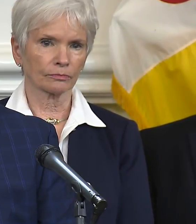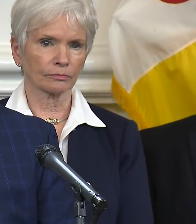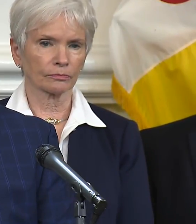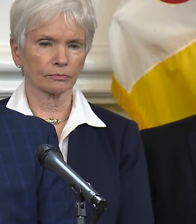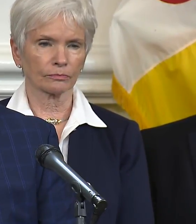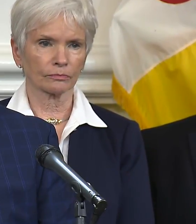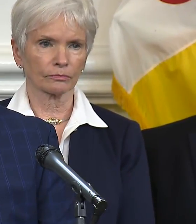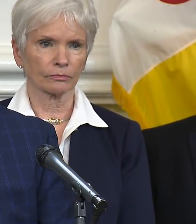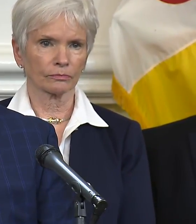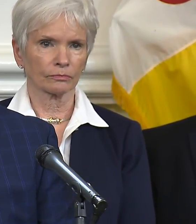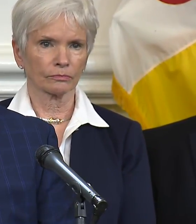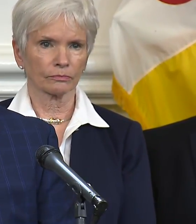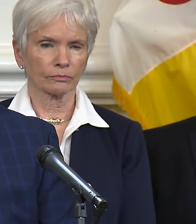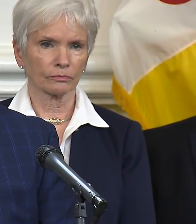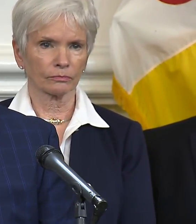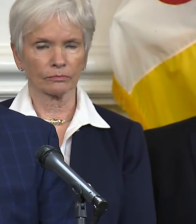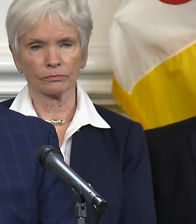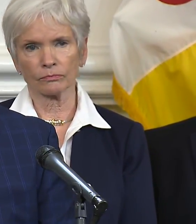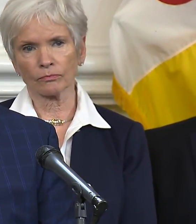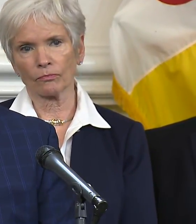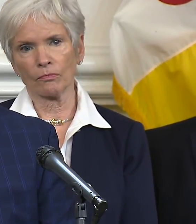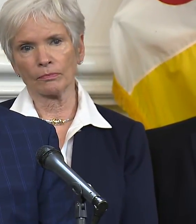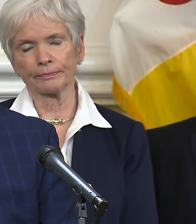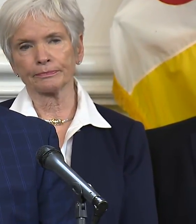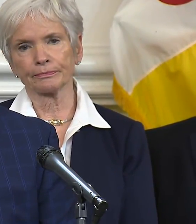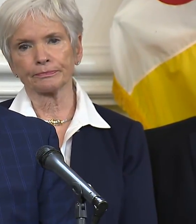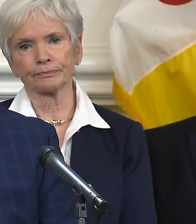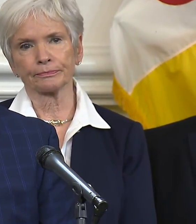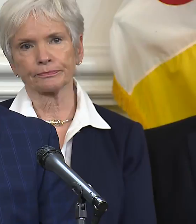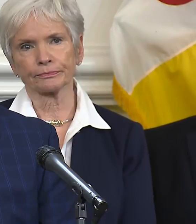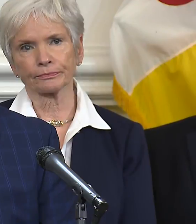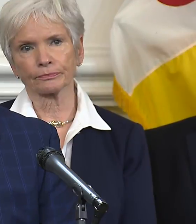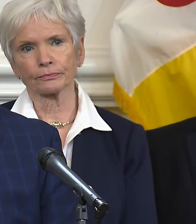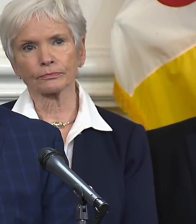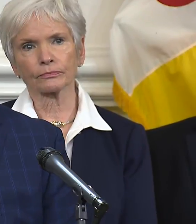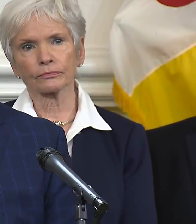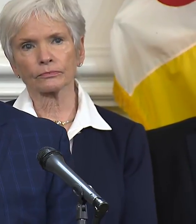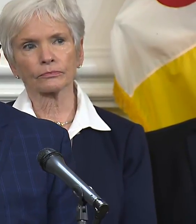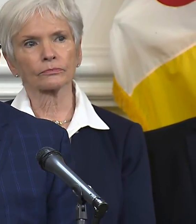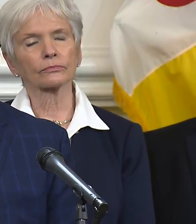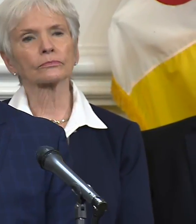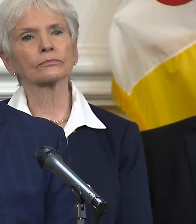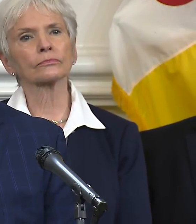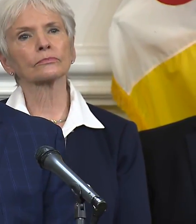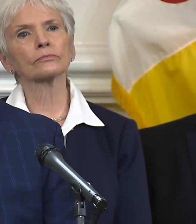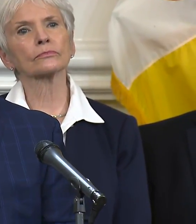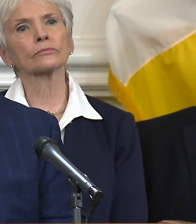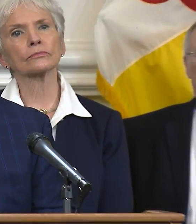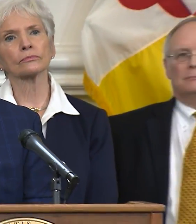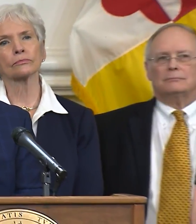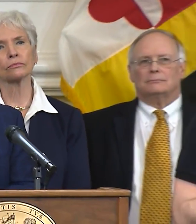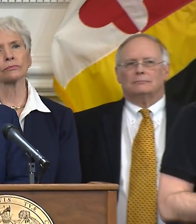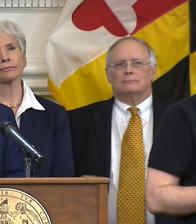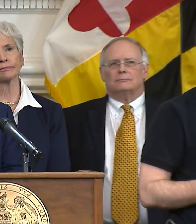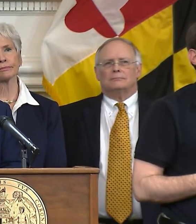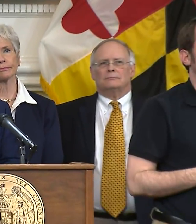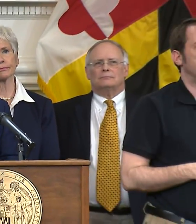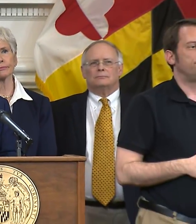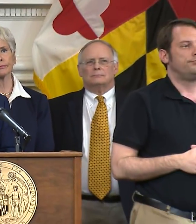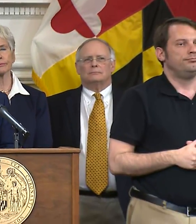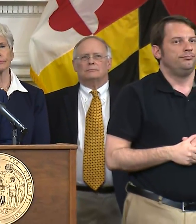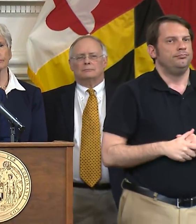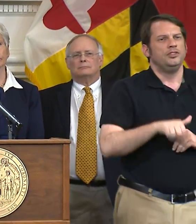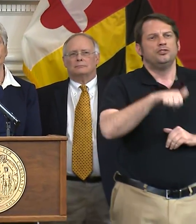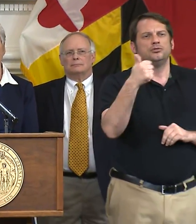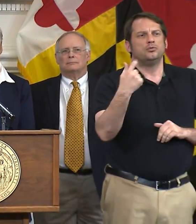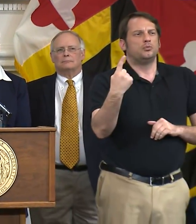are doing everything they possibly can to keep Marylanders and the rest of the people in the country safe. This is kind of a tough one. Chancellor Kerman